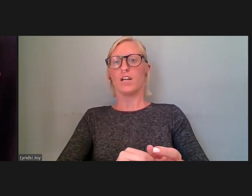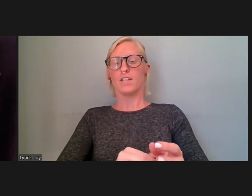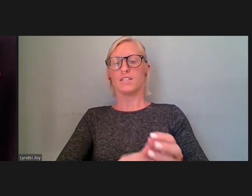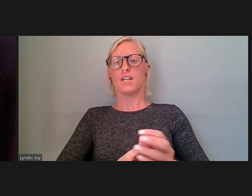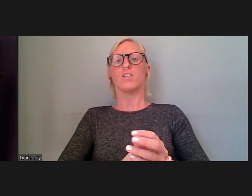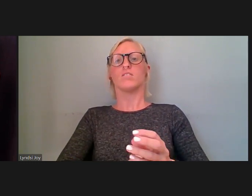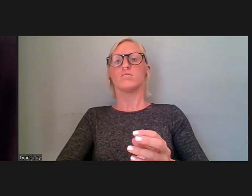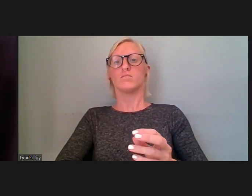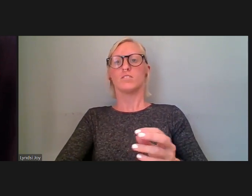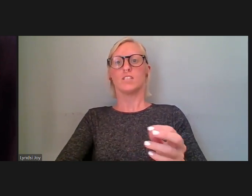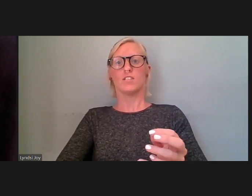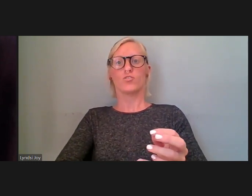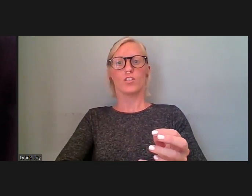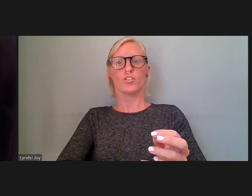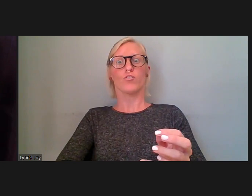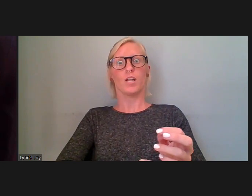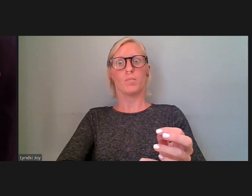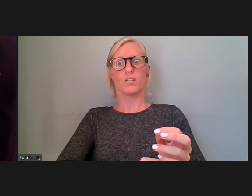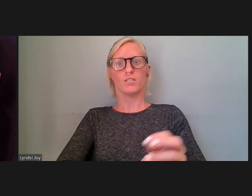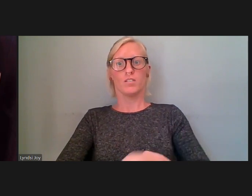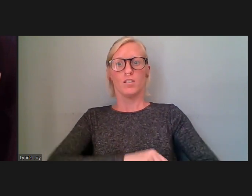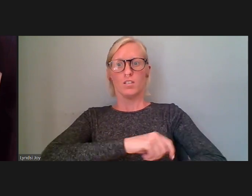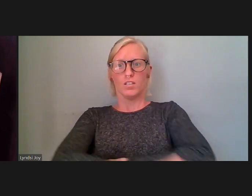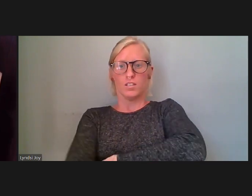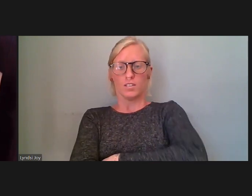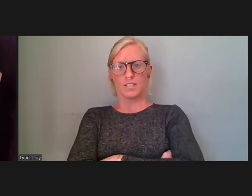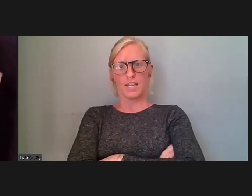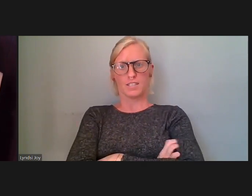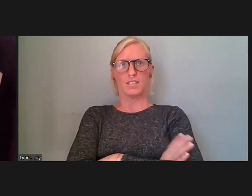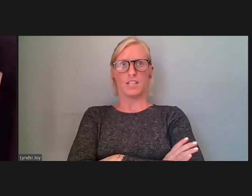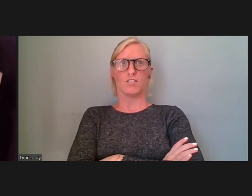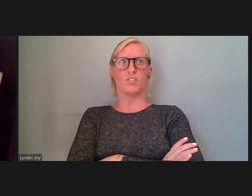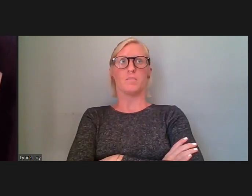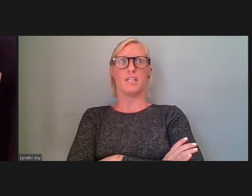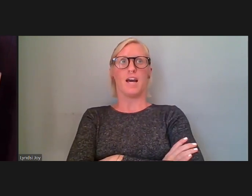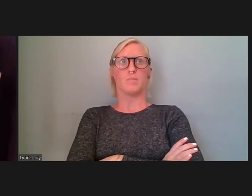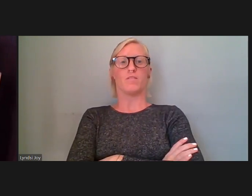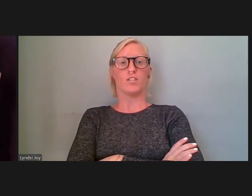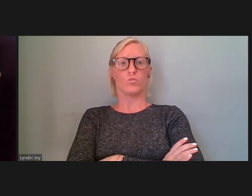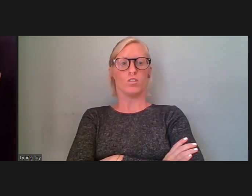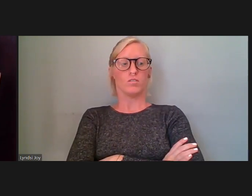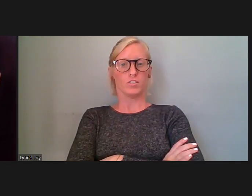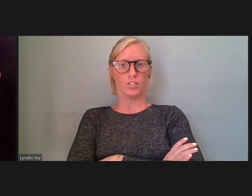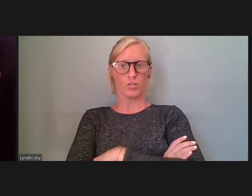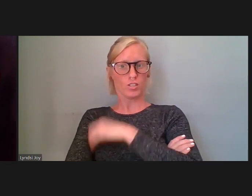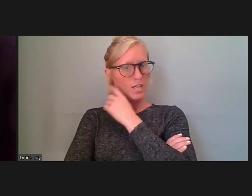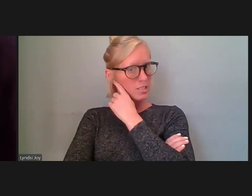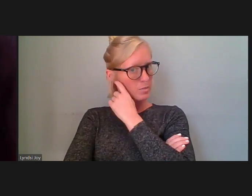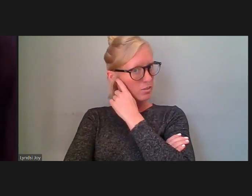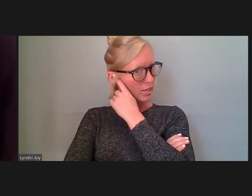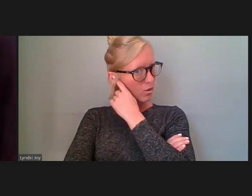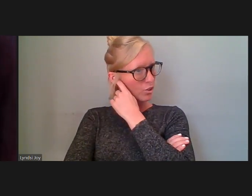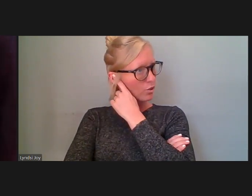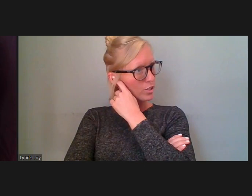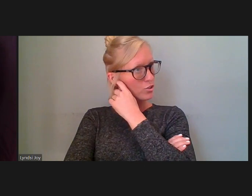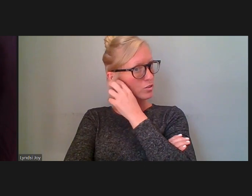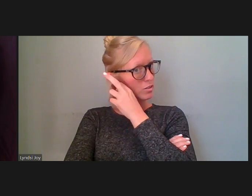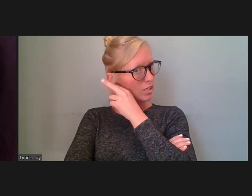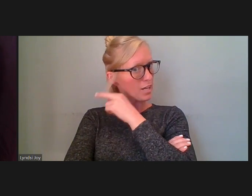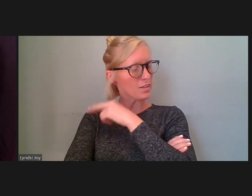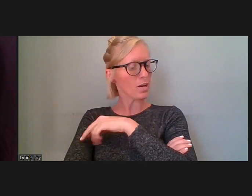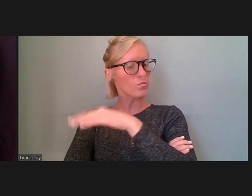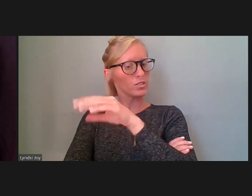of like ASL structure and grammar. Because that doesn't necessarily mean it has to be visual, you know, it just has to be the right order,